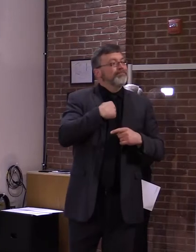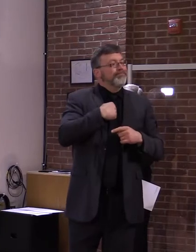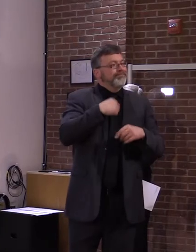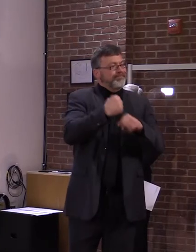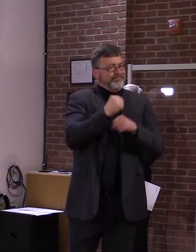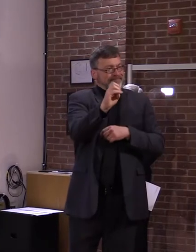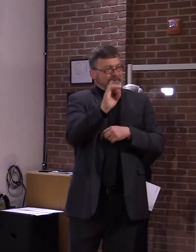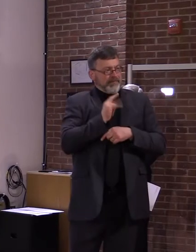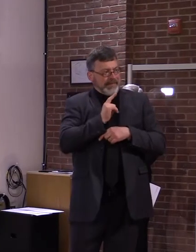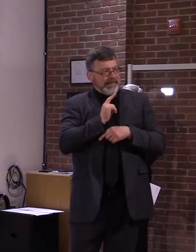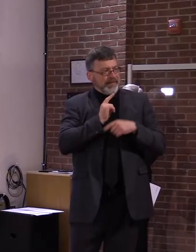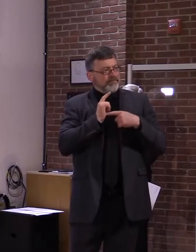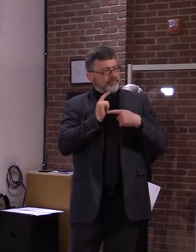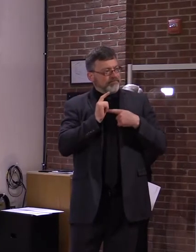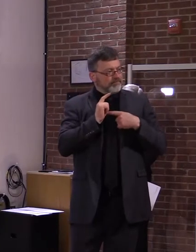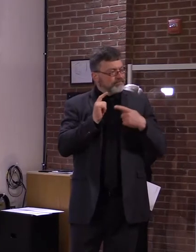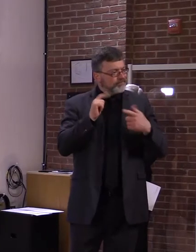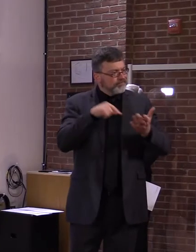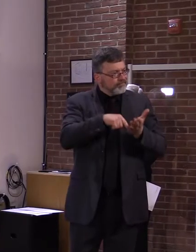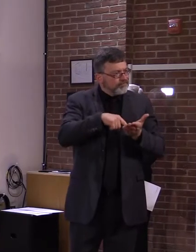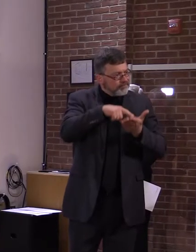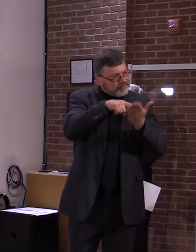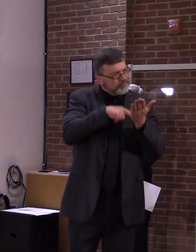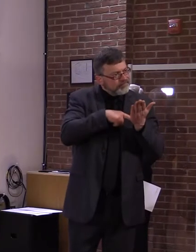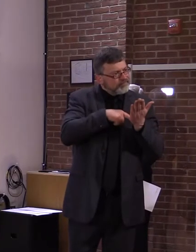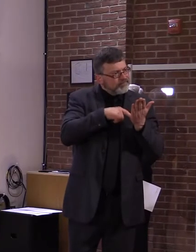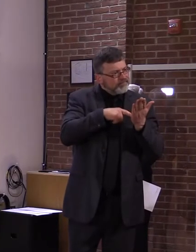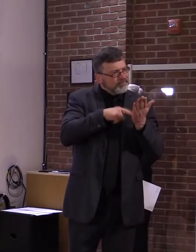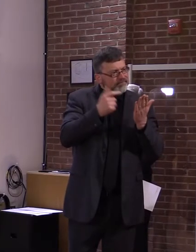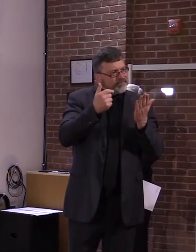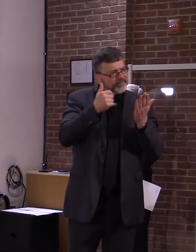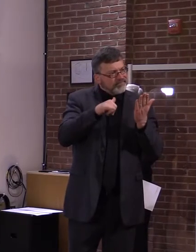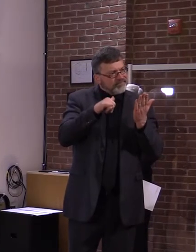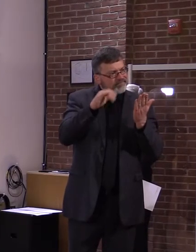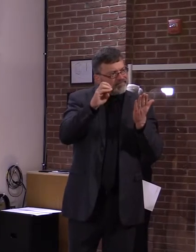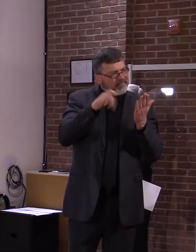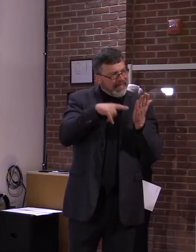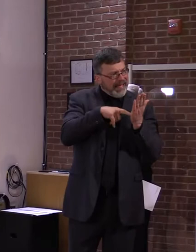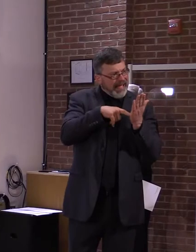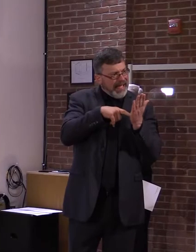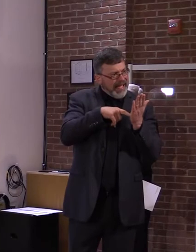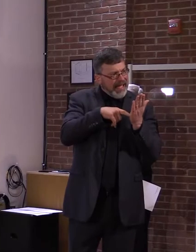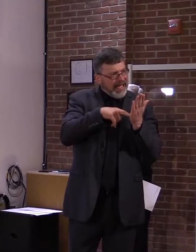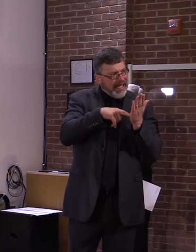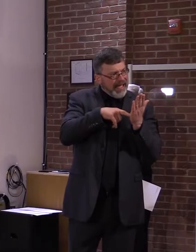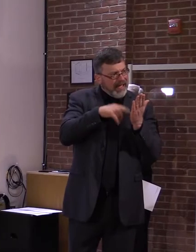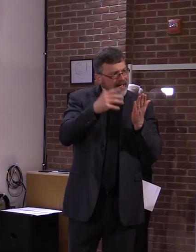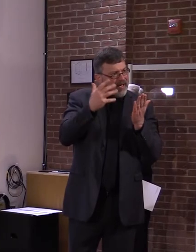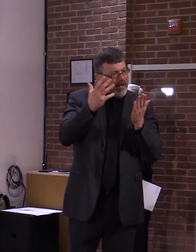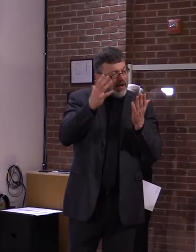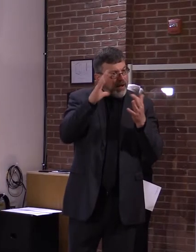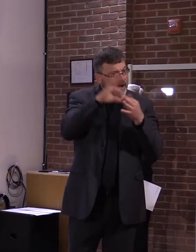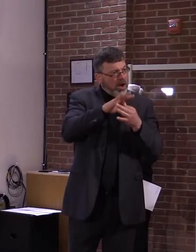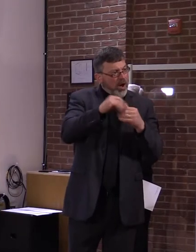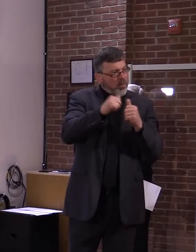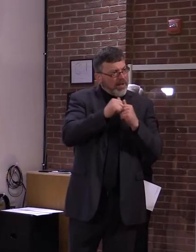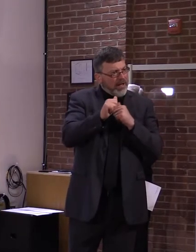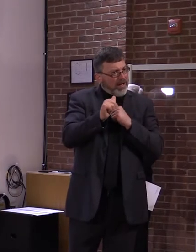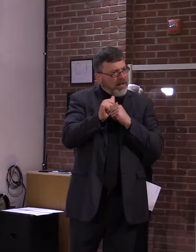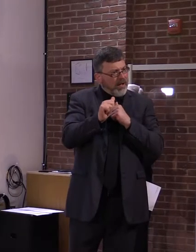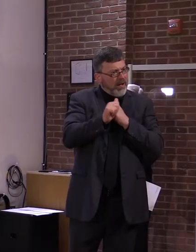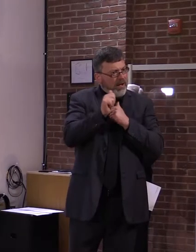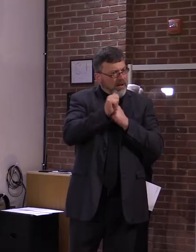a second vaccination. This was somebody who, I guess, got one early on.